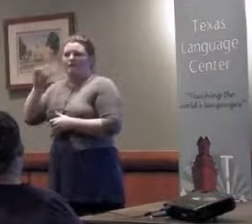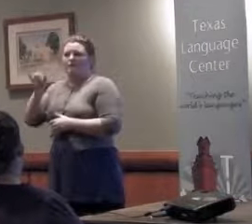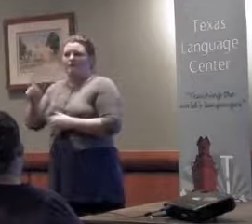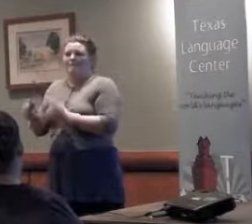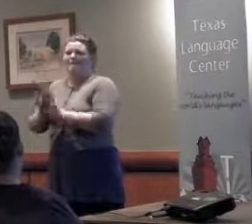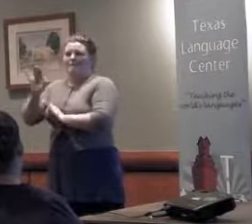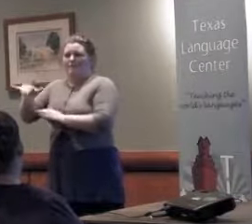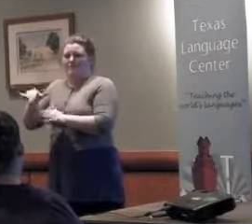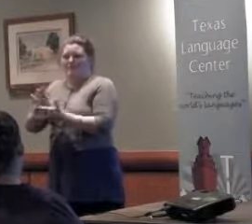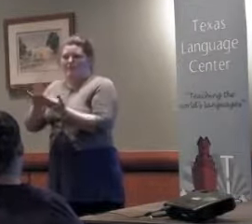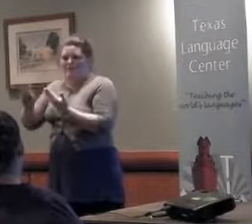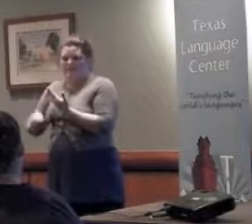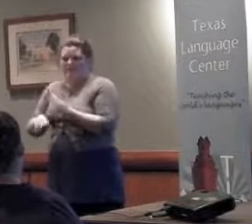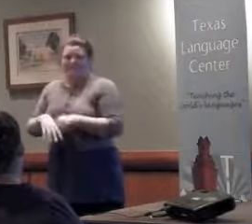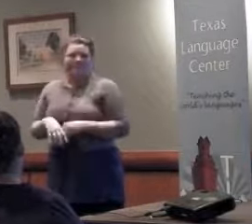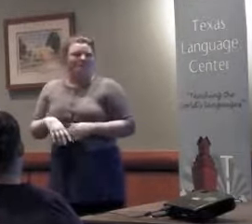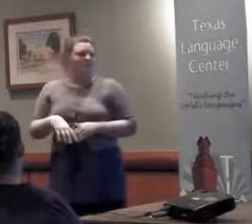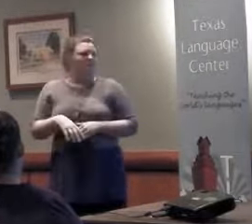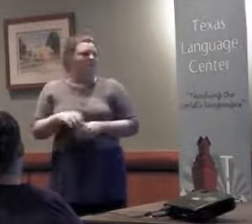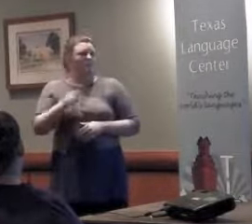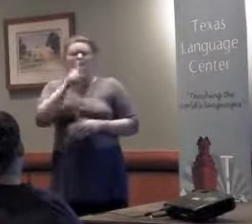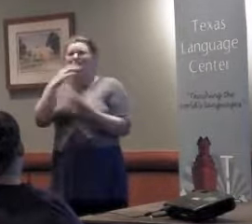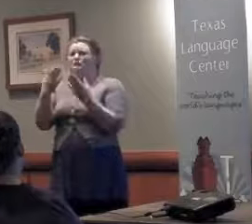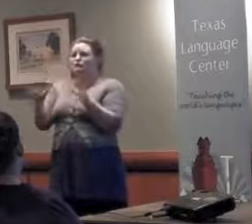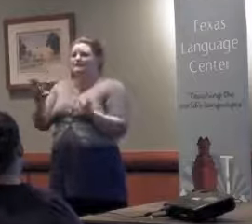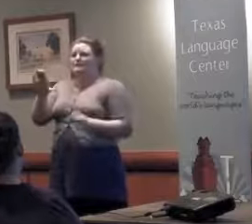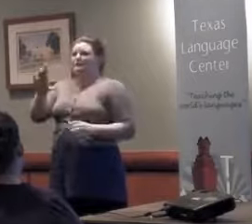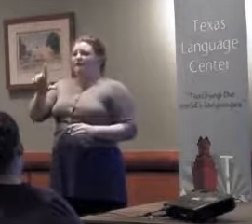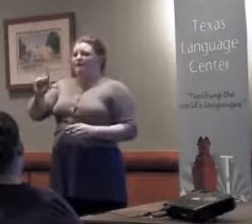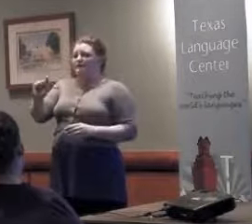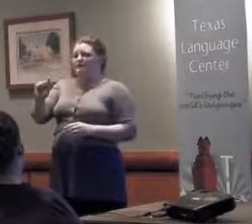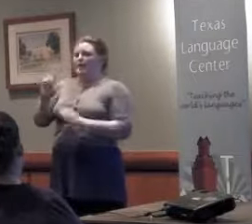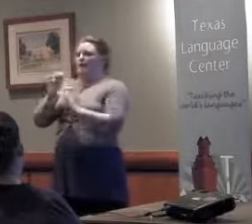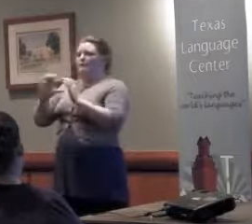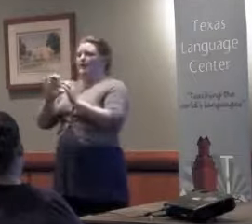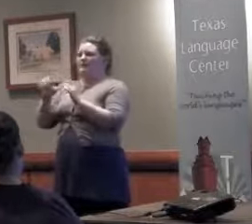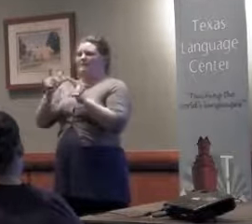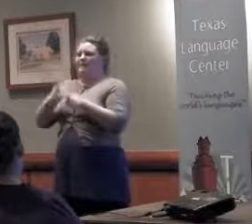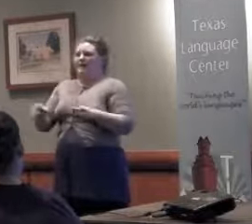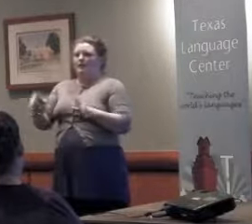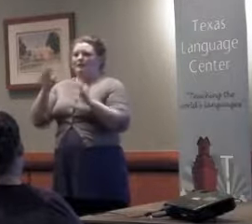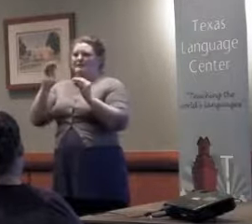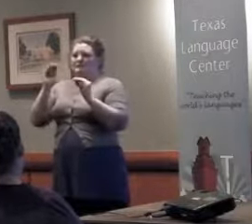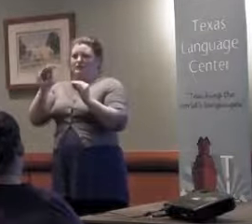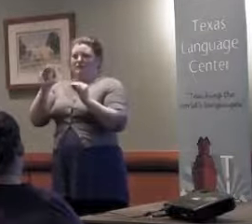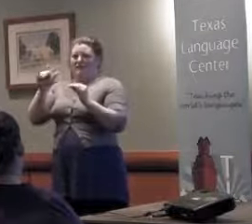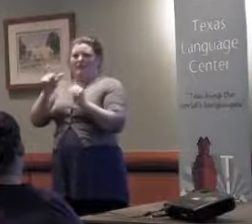follows a pretty general CLT approach, communicative language teaching,